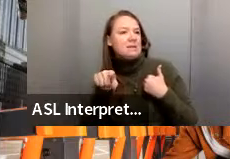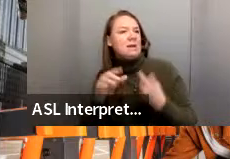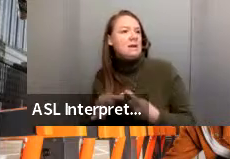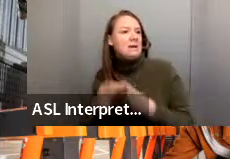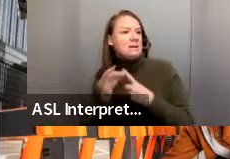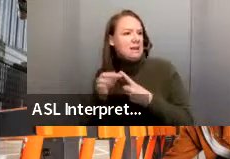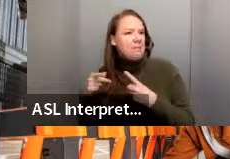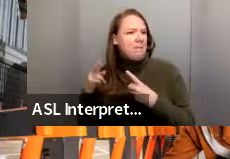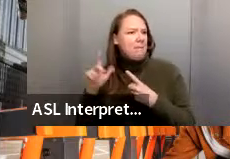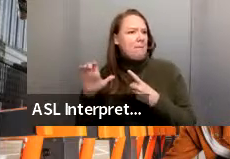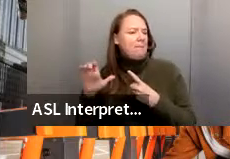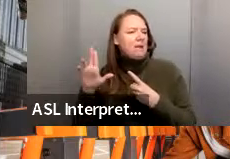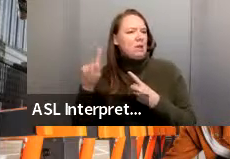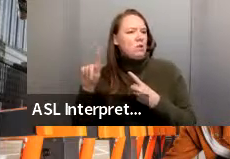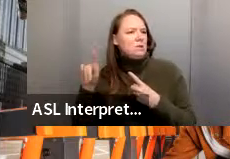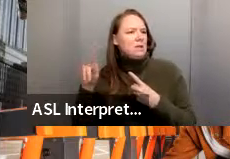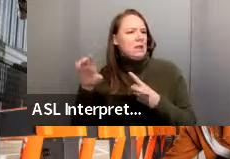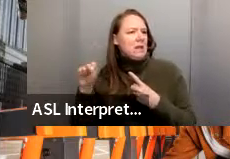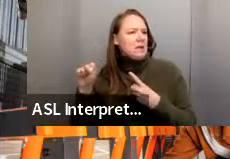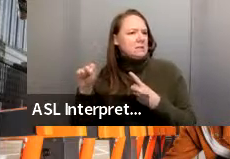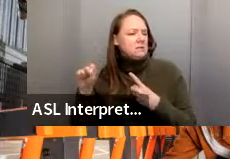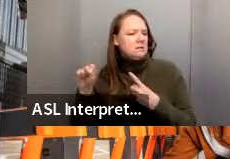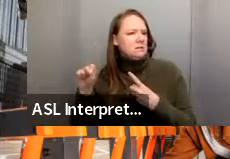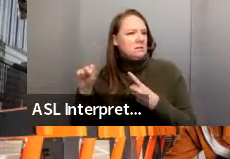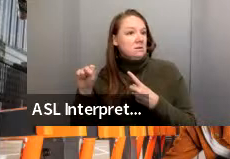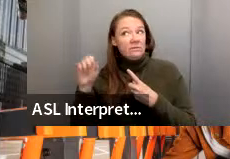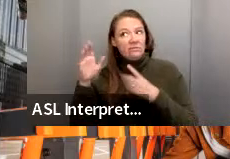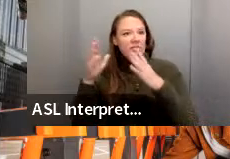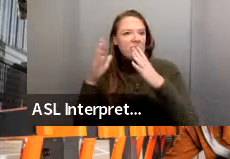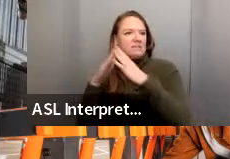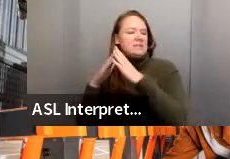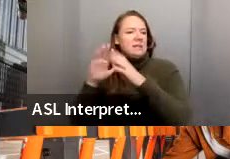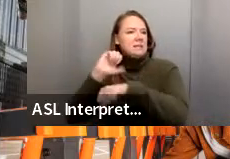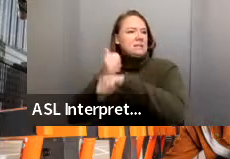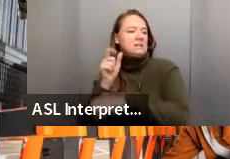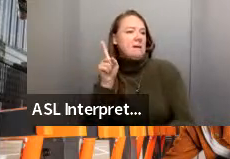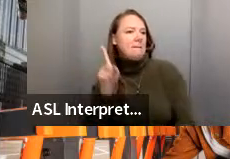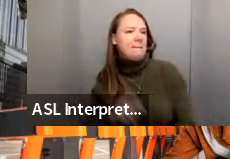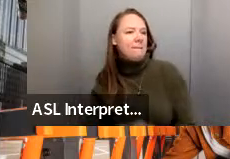utilities, that the city enters into?